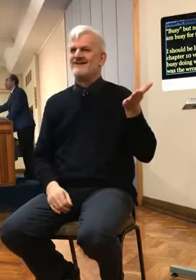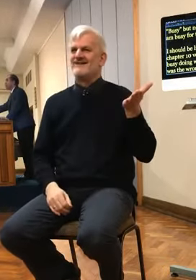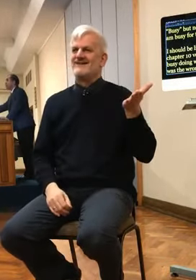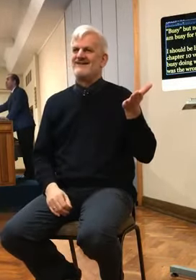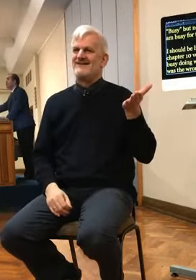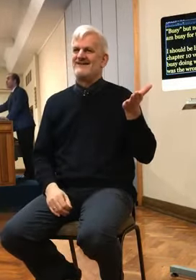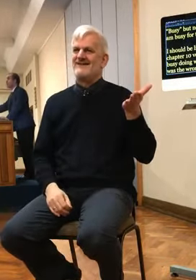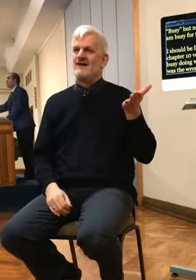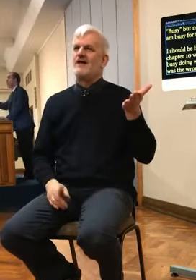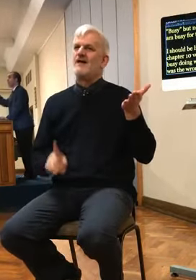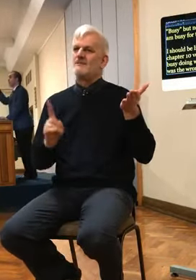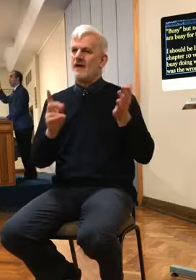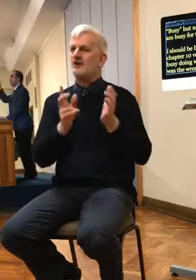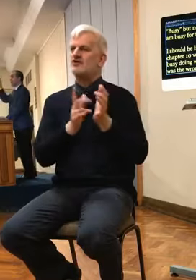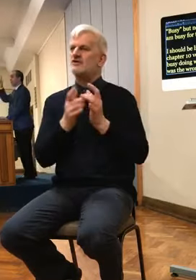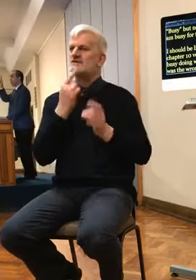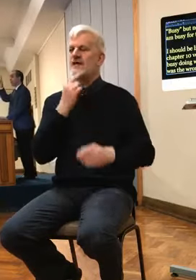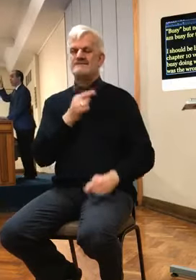has the